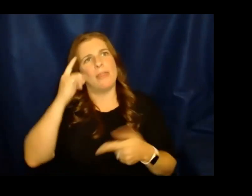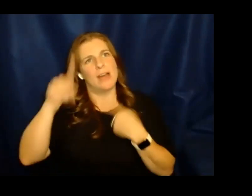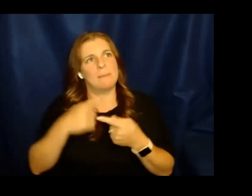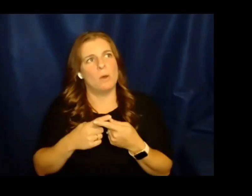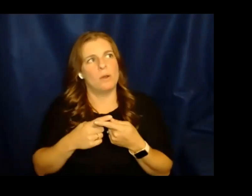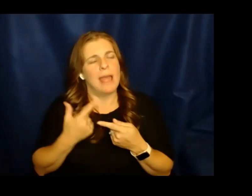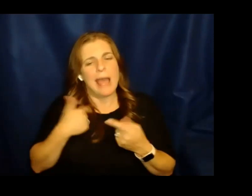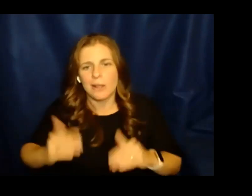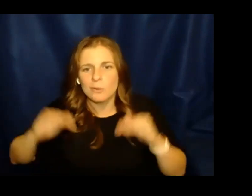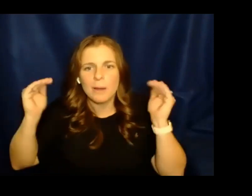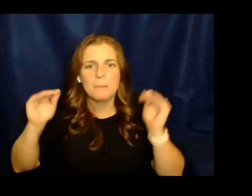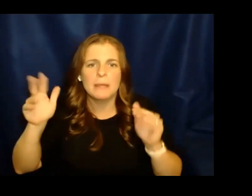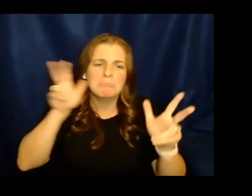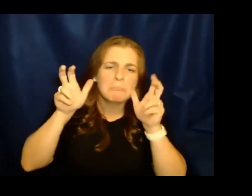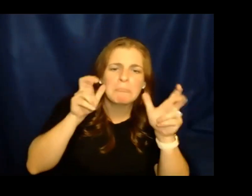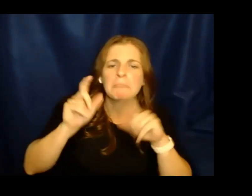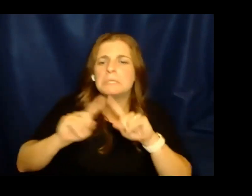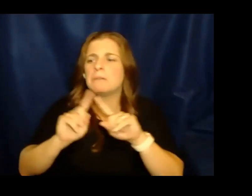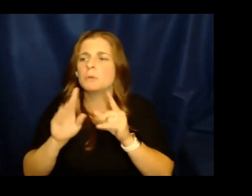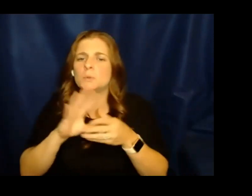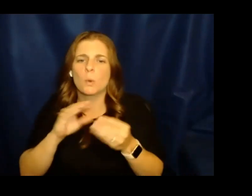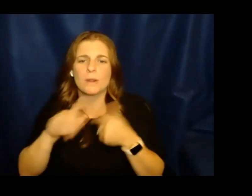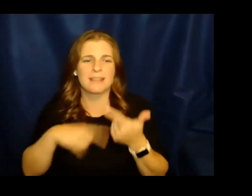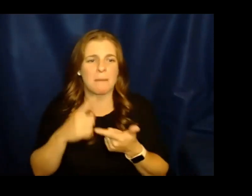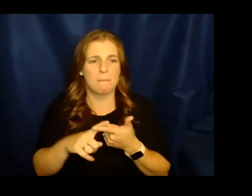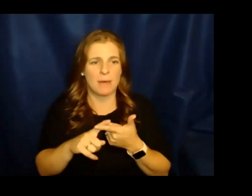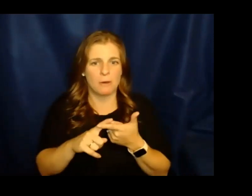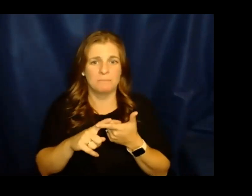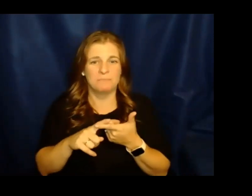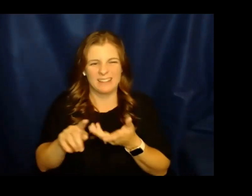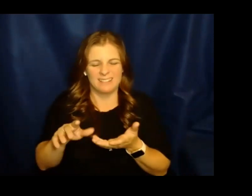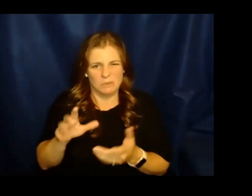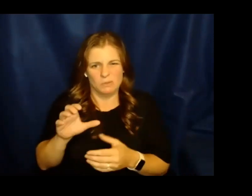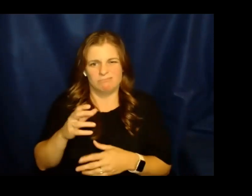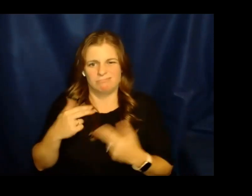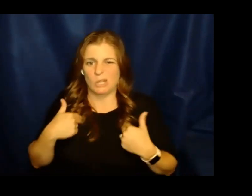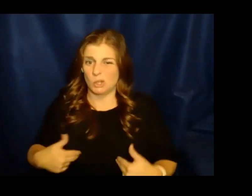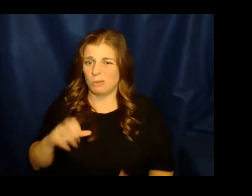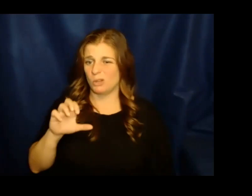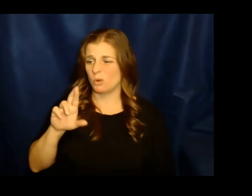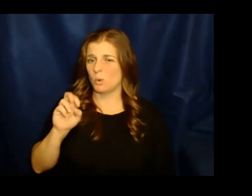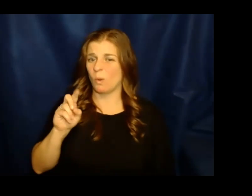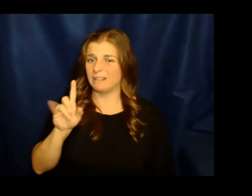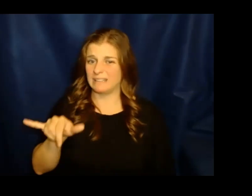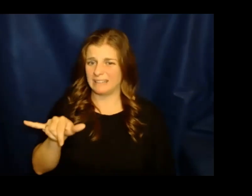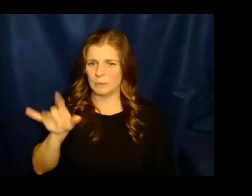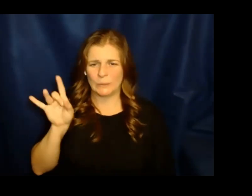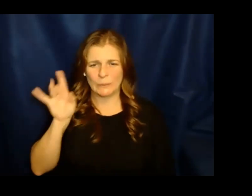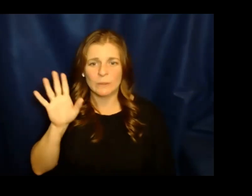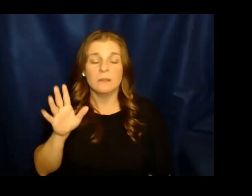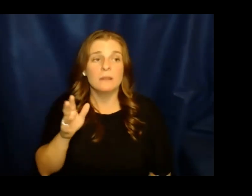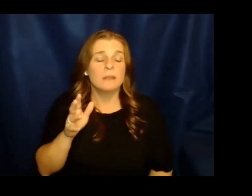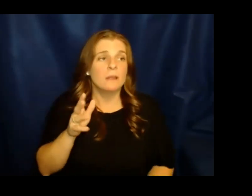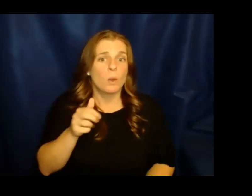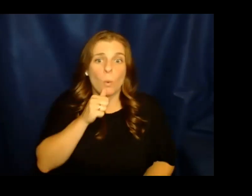hearing stories about the devastating depths of human cruelty, about women I loved generations before me